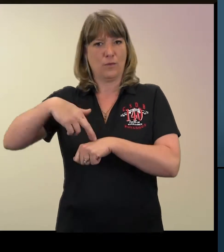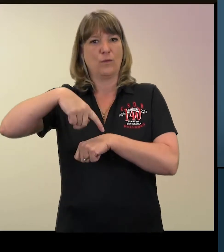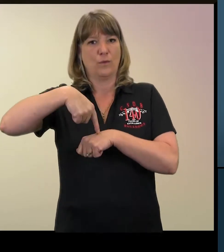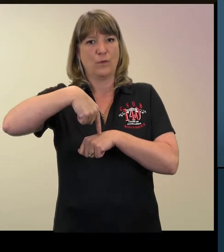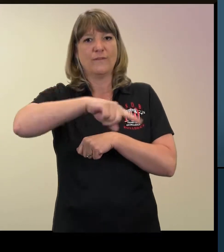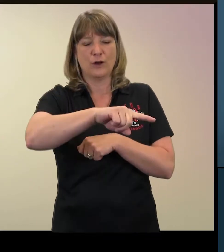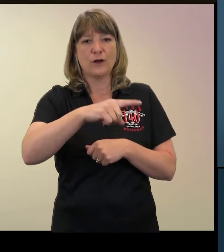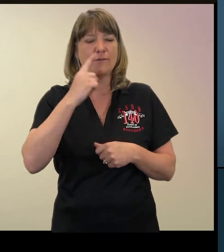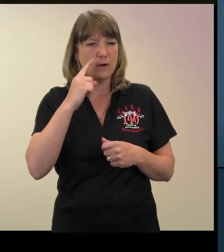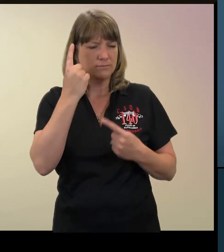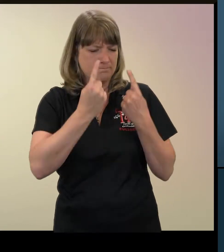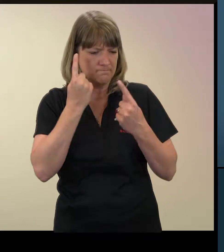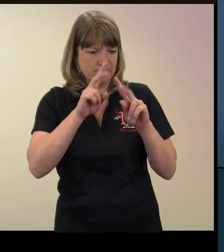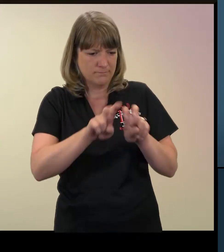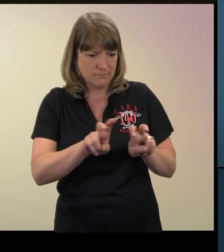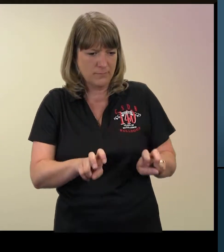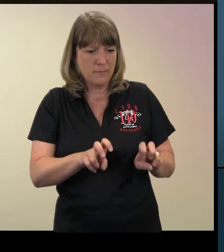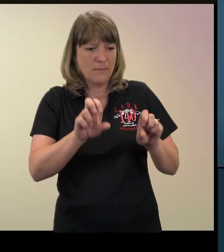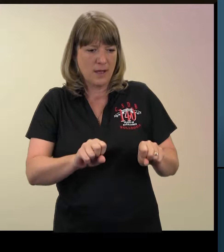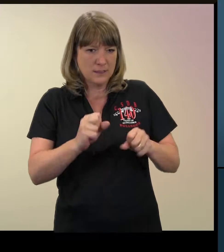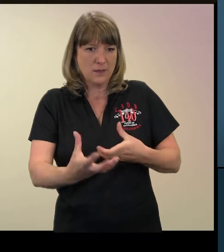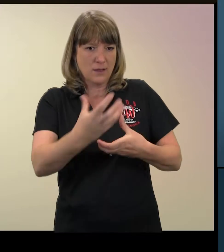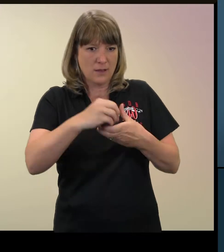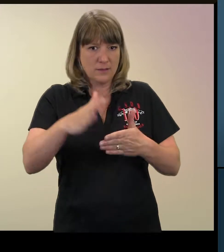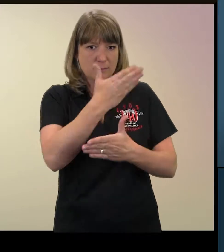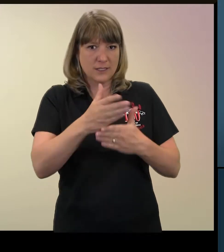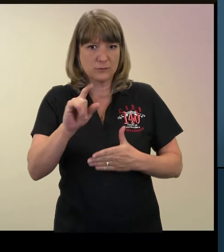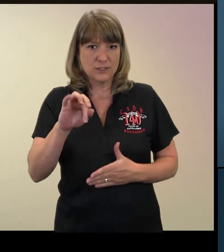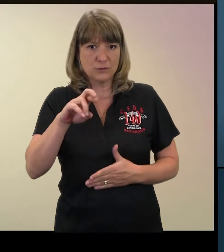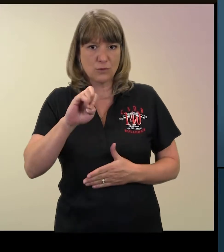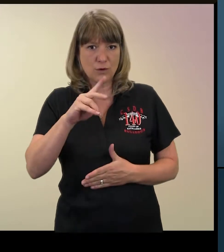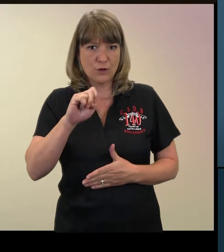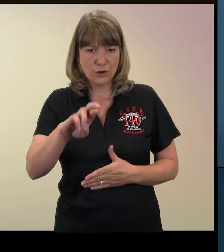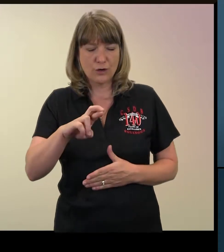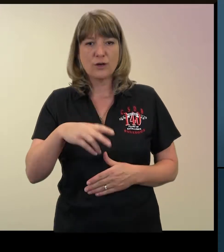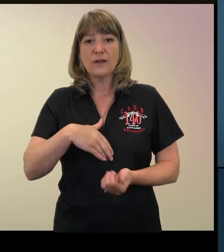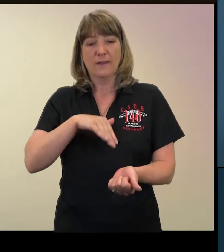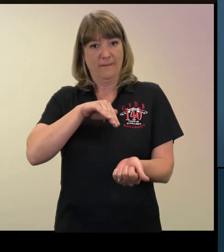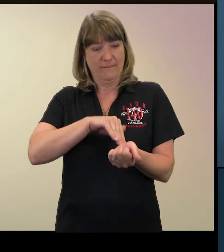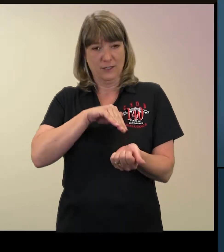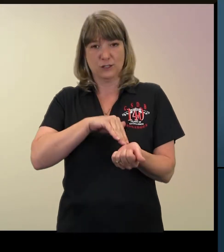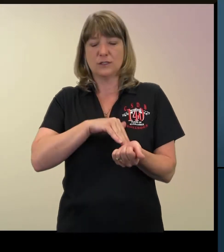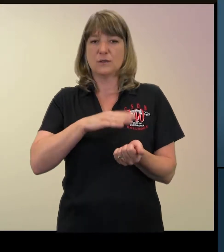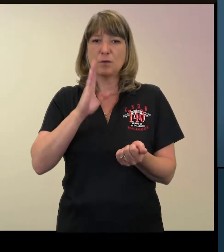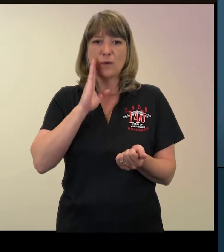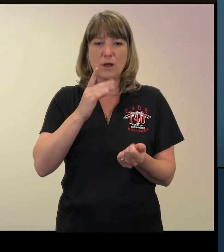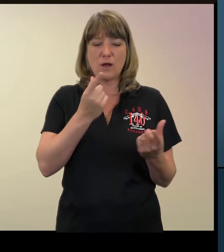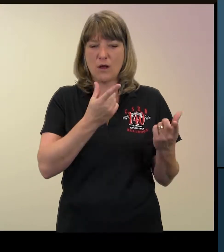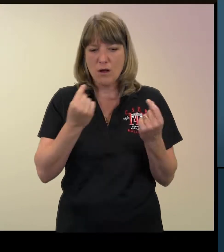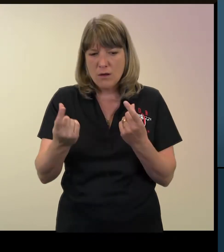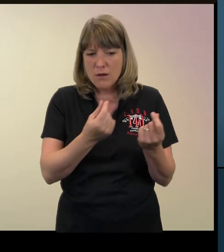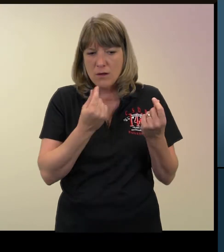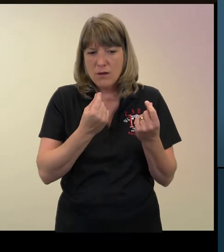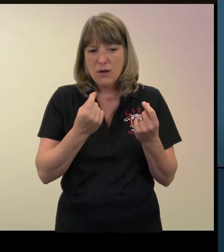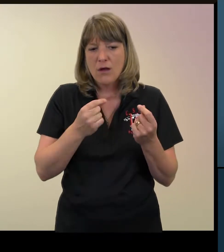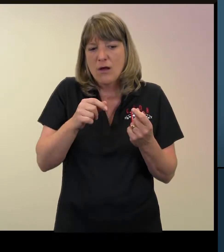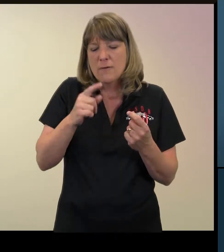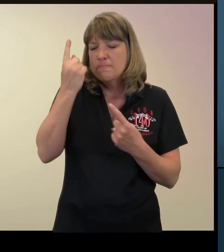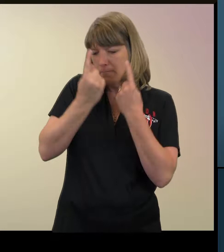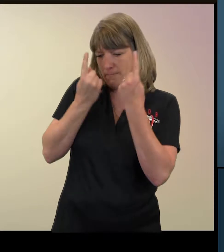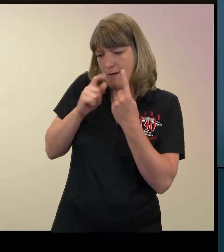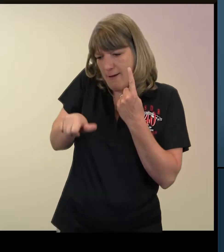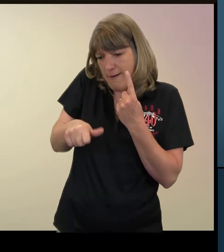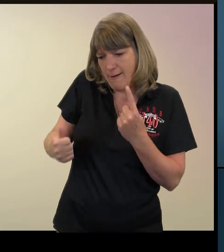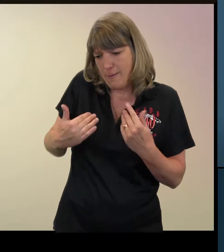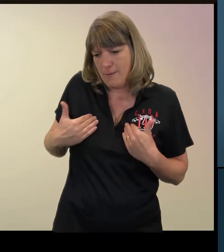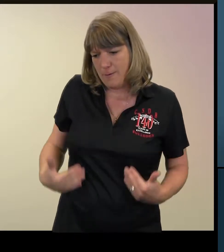to consider the possibility of an autism spectrum disorder. But the physician will likely also consider other medical